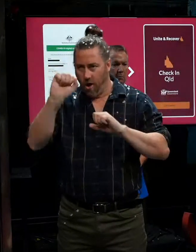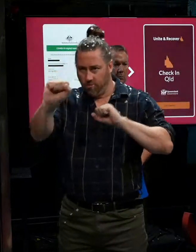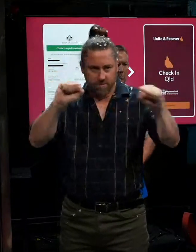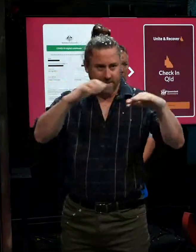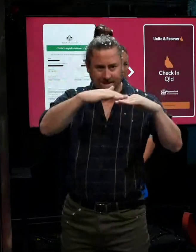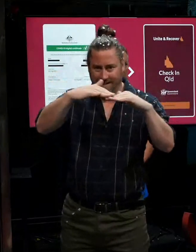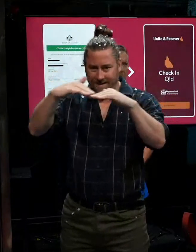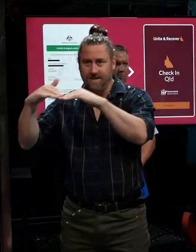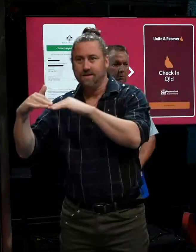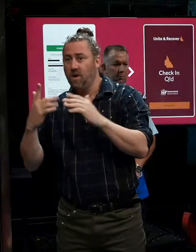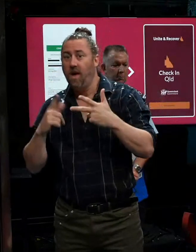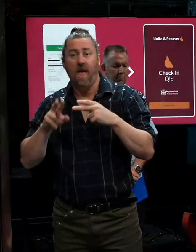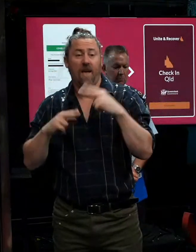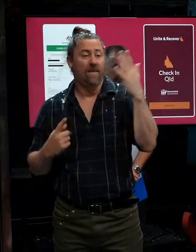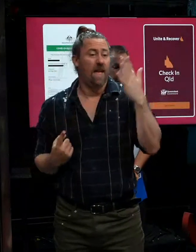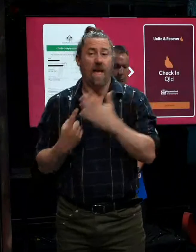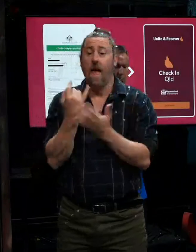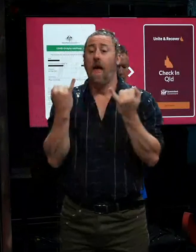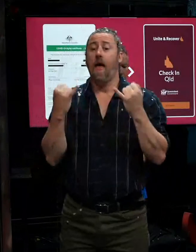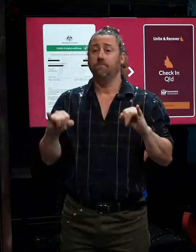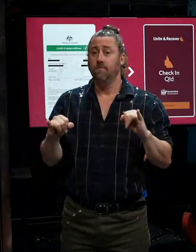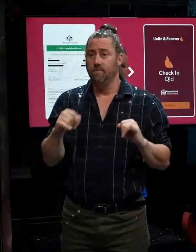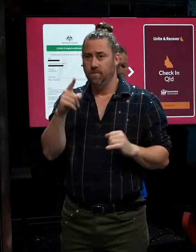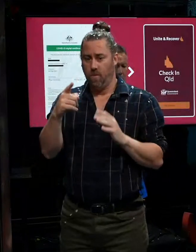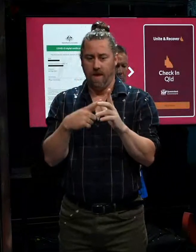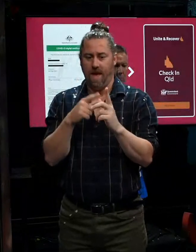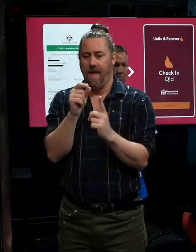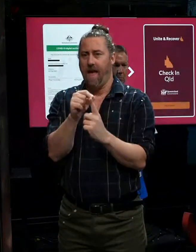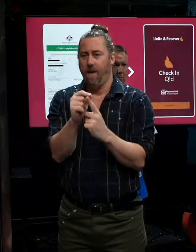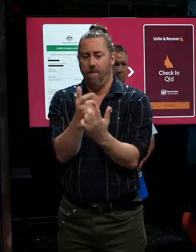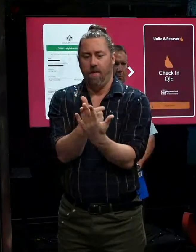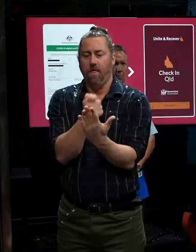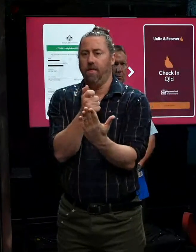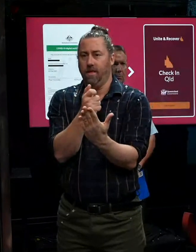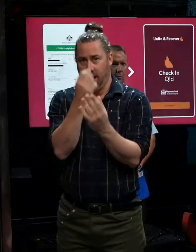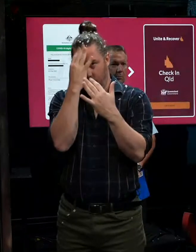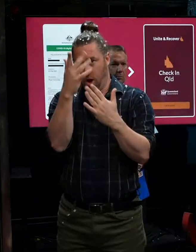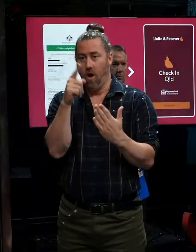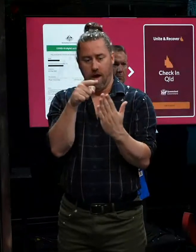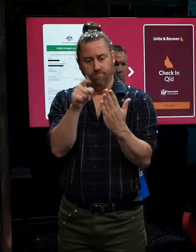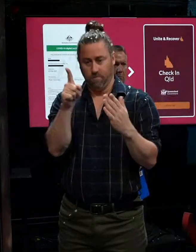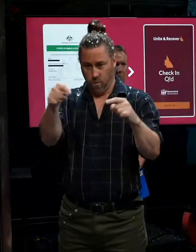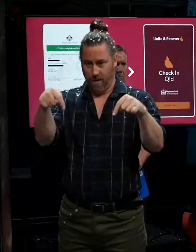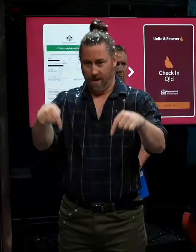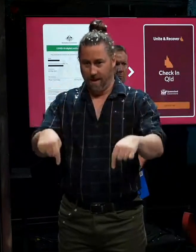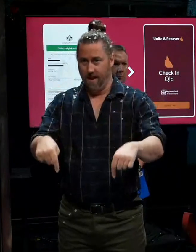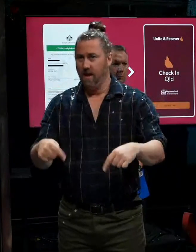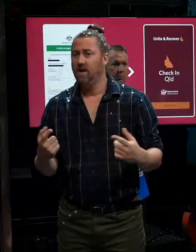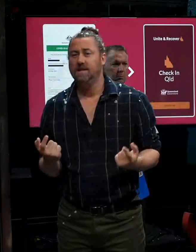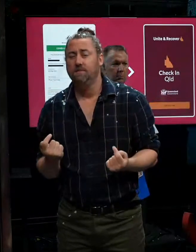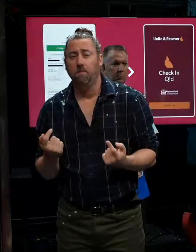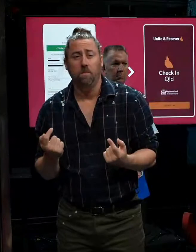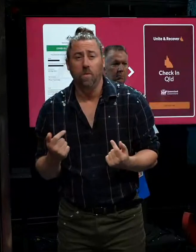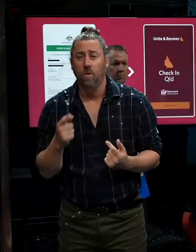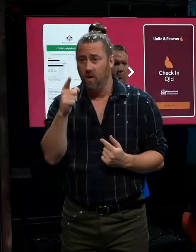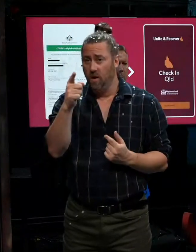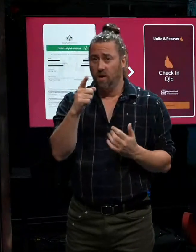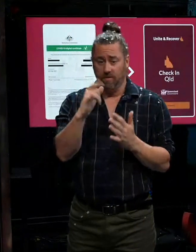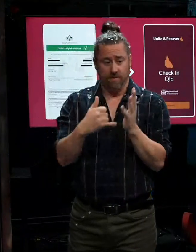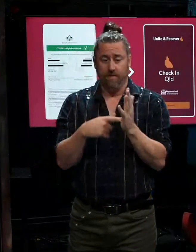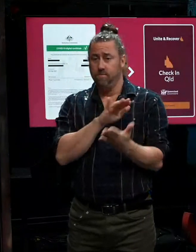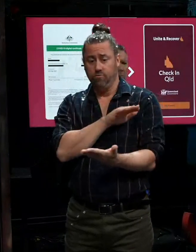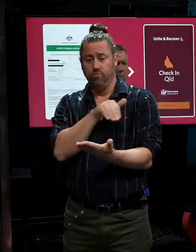system here where all our patrons use the app on entry. This will be a really simple process where patrons will be able to show